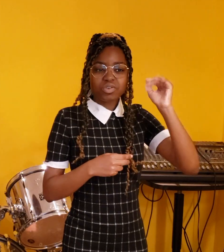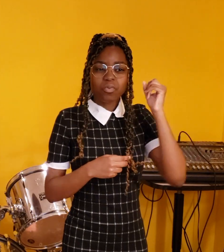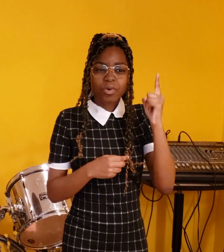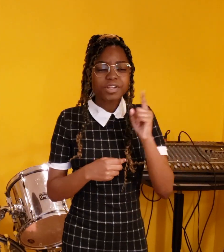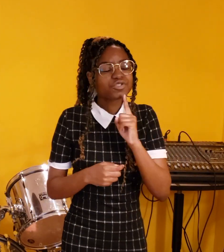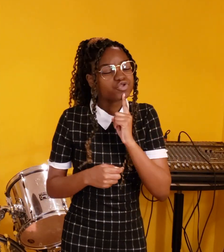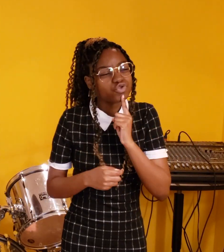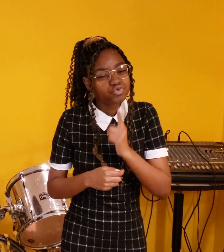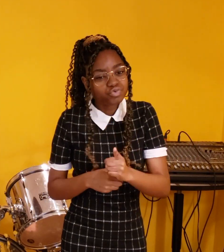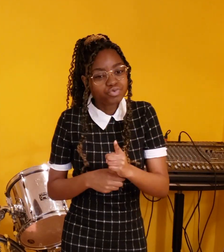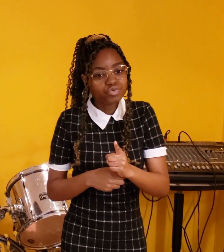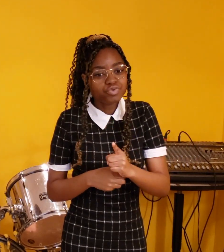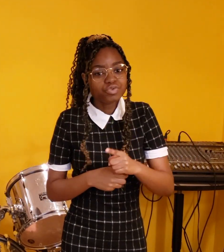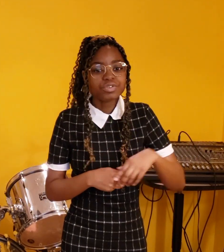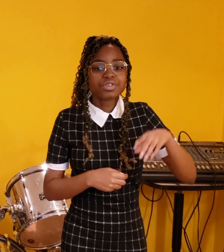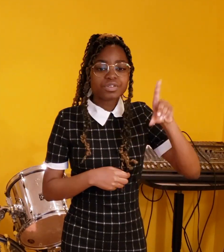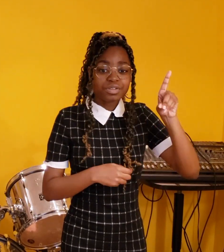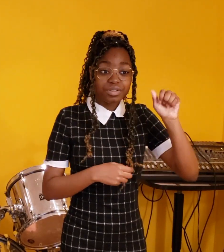For the one true God.